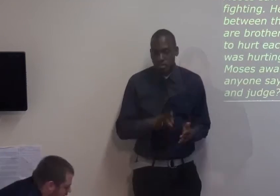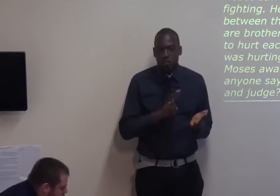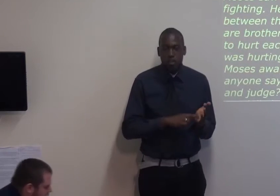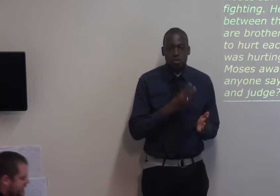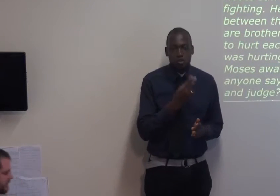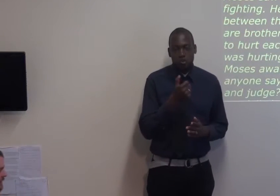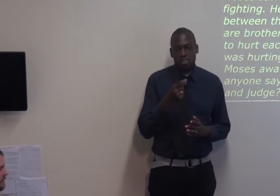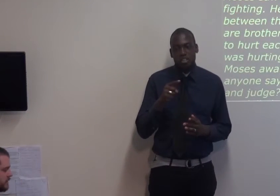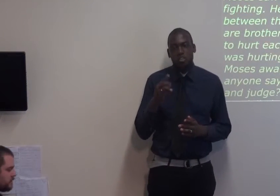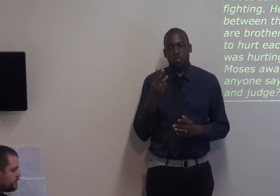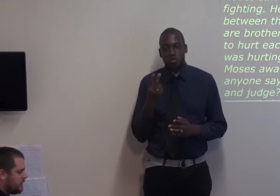Verse 26 to 28.